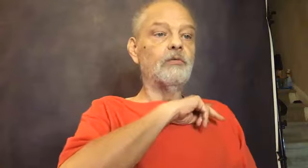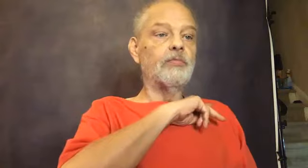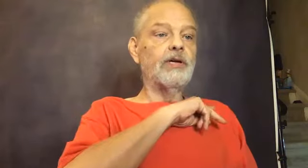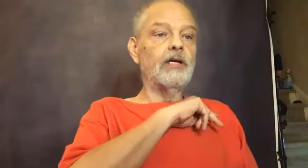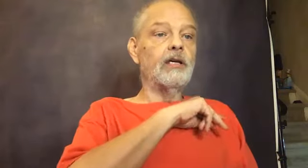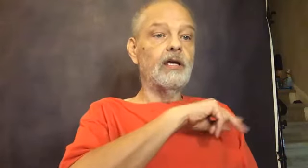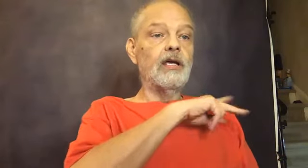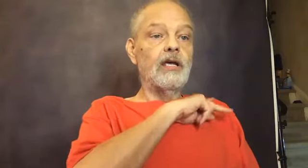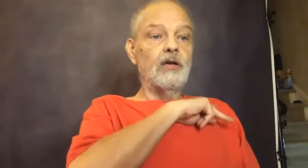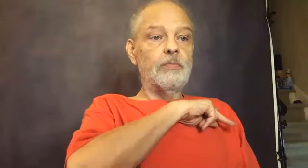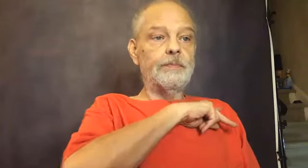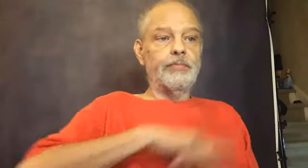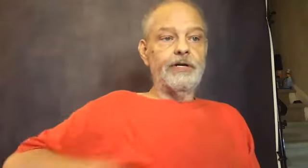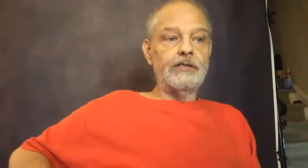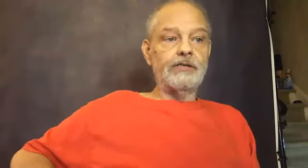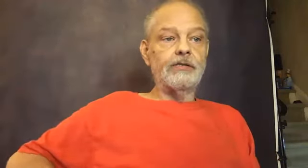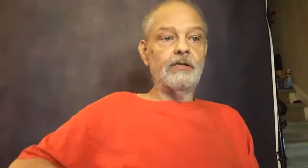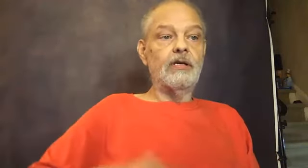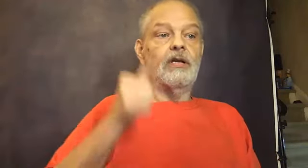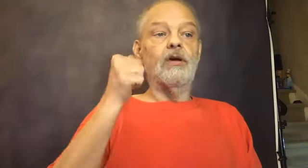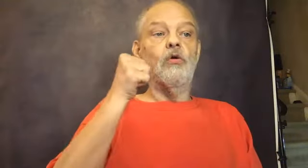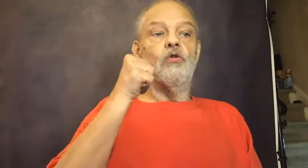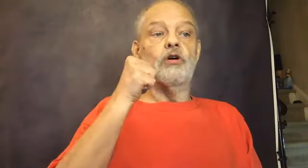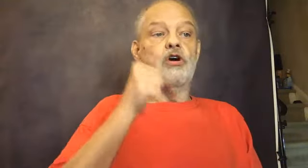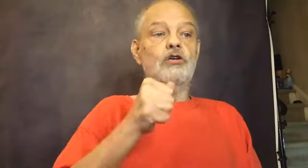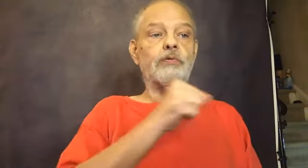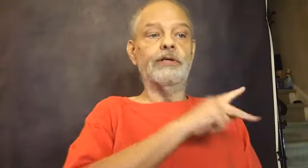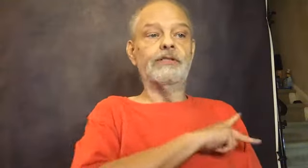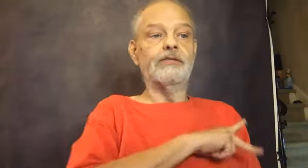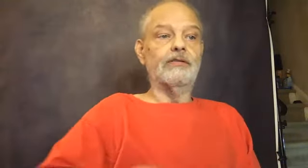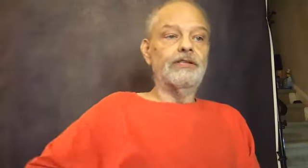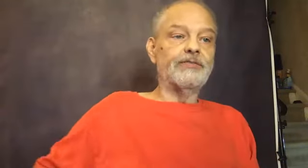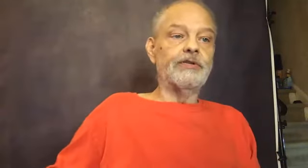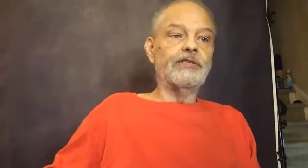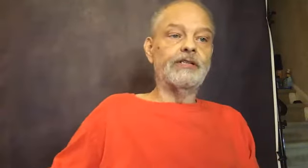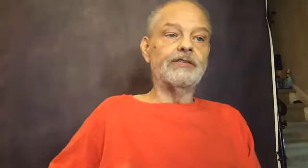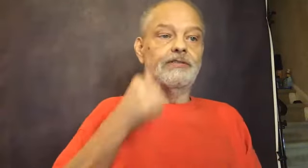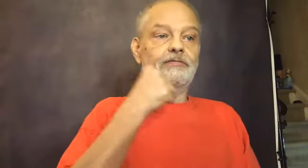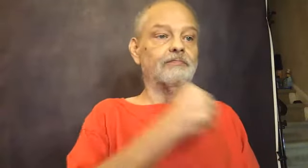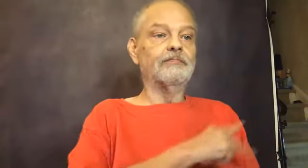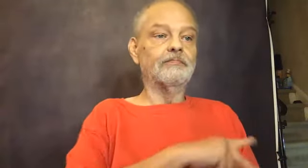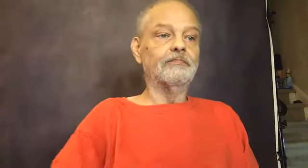with a P. Prince or girl prince is princess.